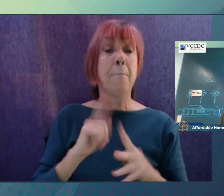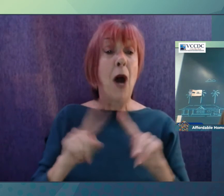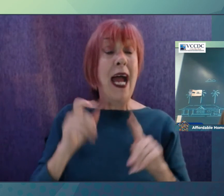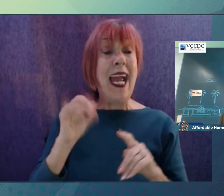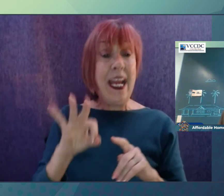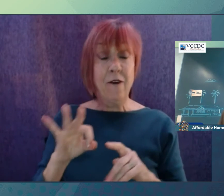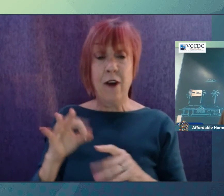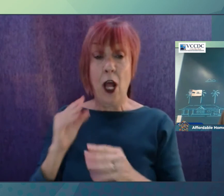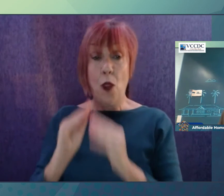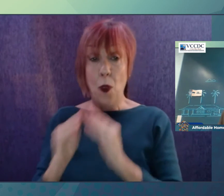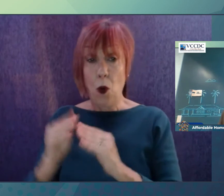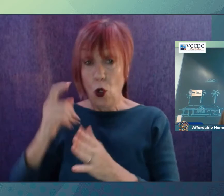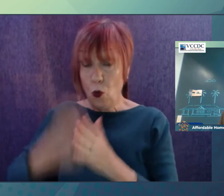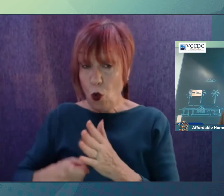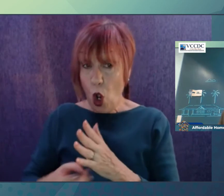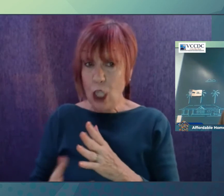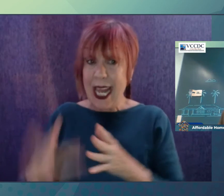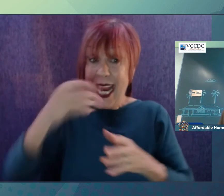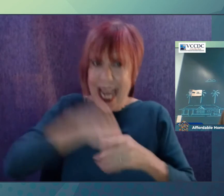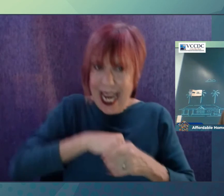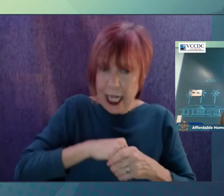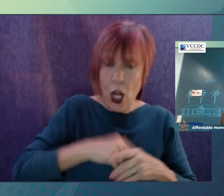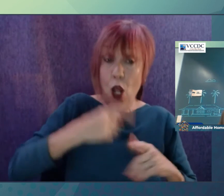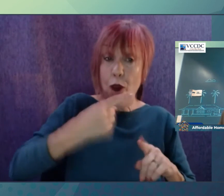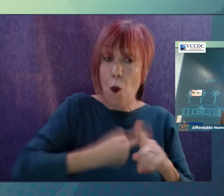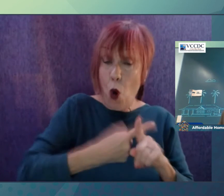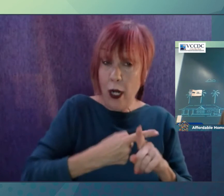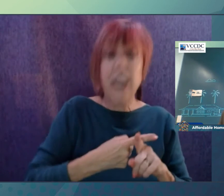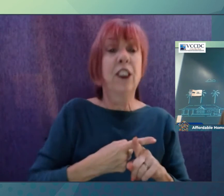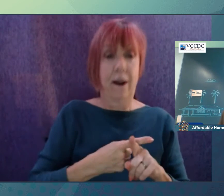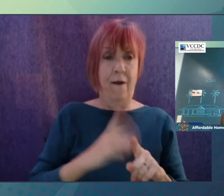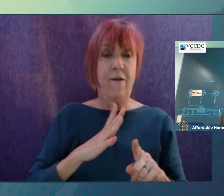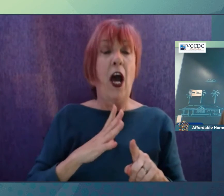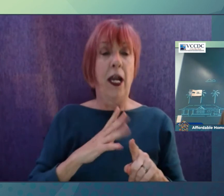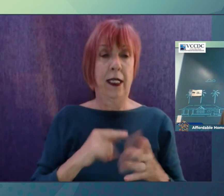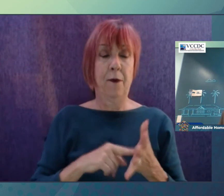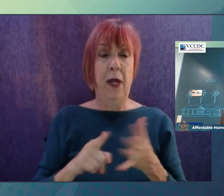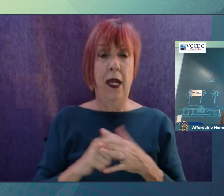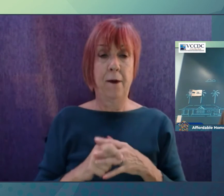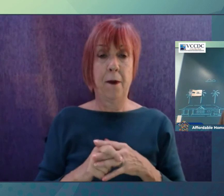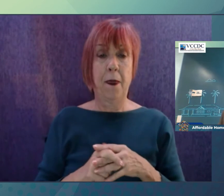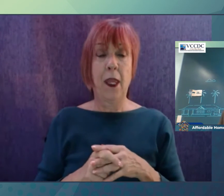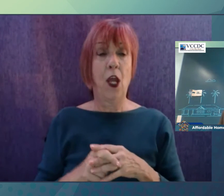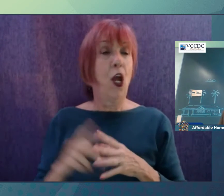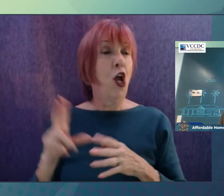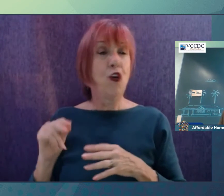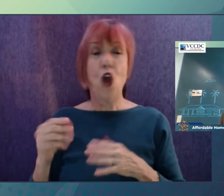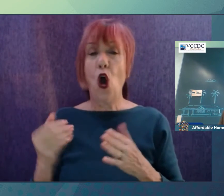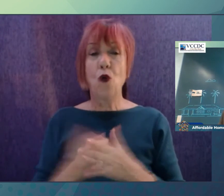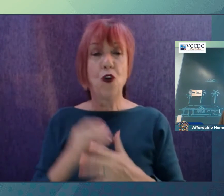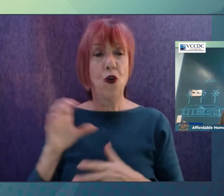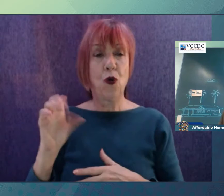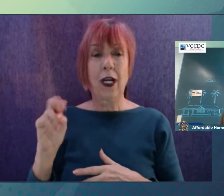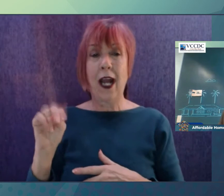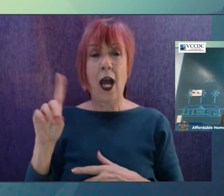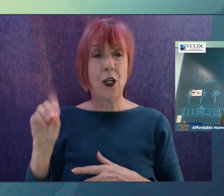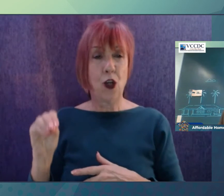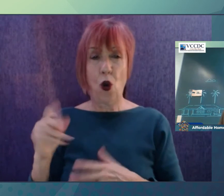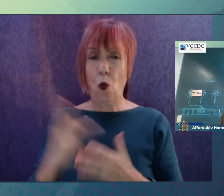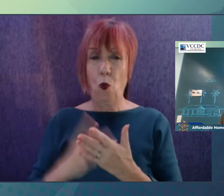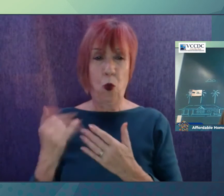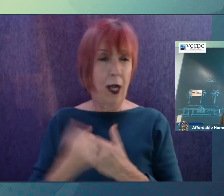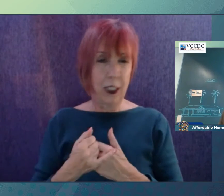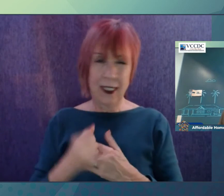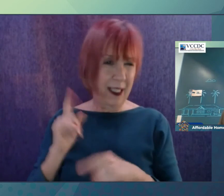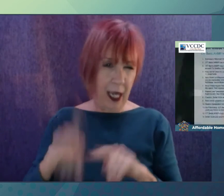requirements. Condos, no seller HOA arrears, no new condo projects, because we don't do any new condo projects on this